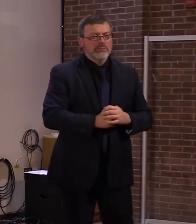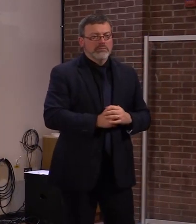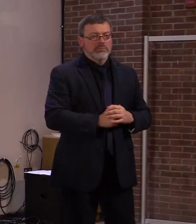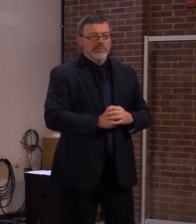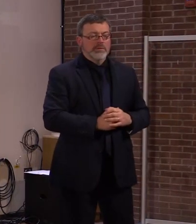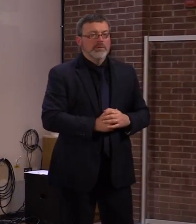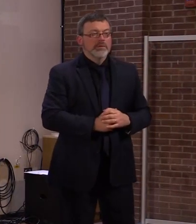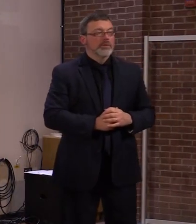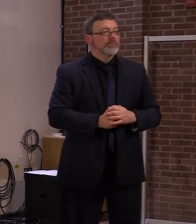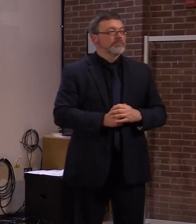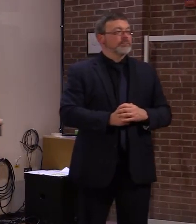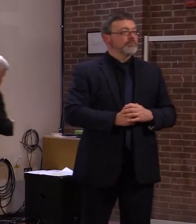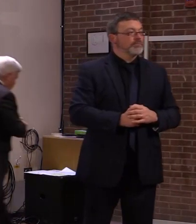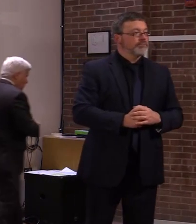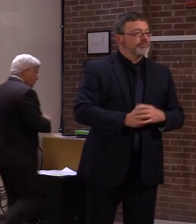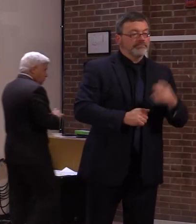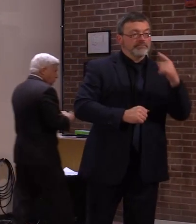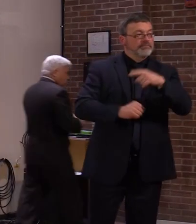Lisa Loomis, the Valley Reporter.